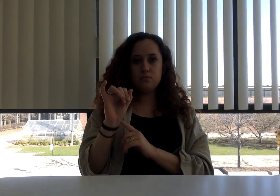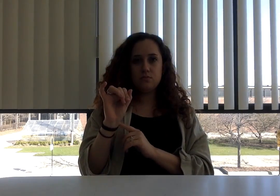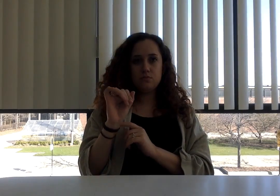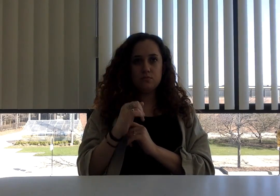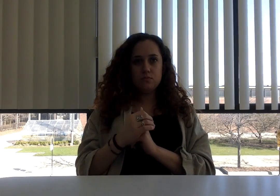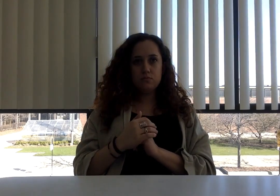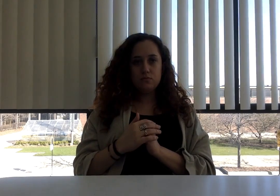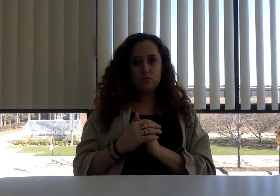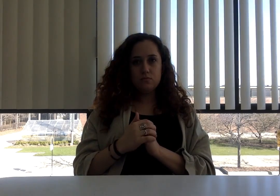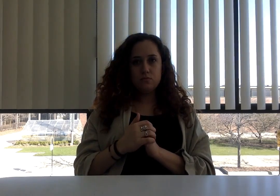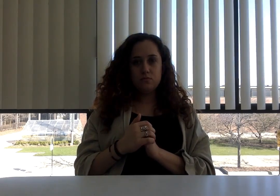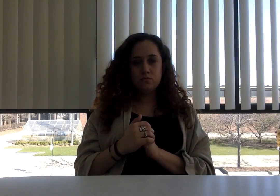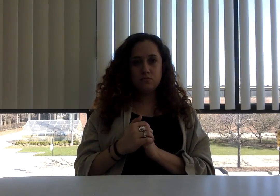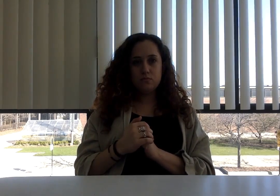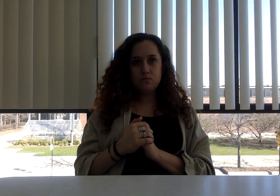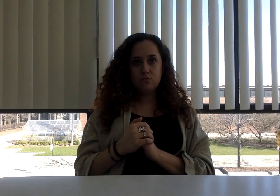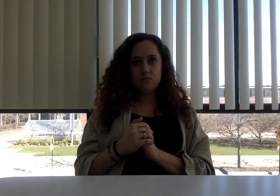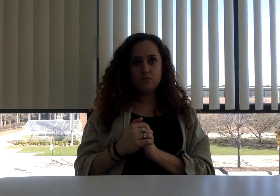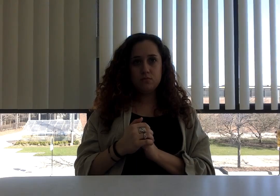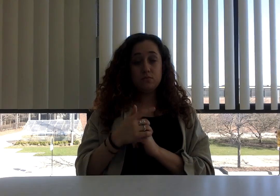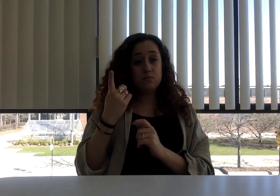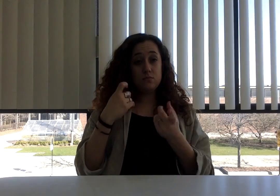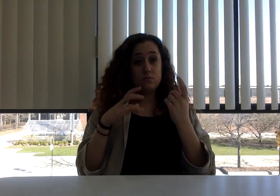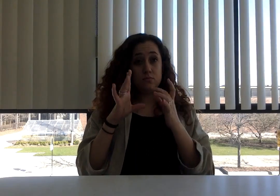second. So any questions, comments on 13?